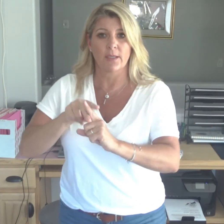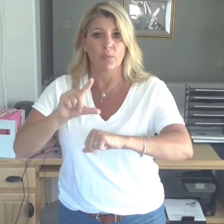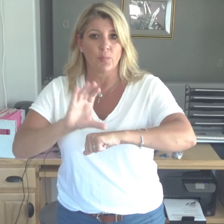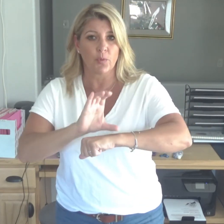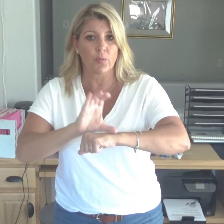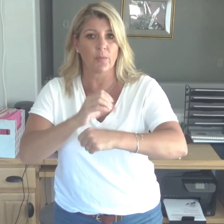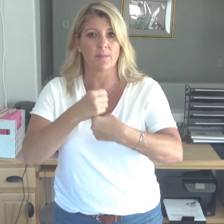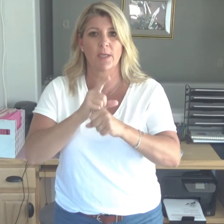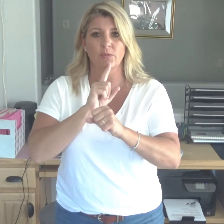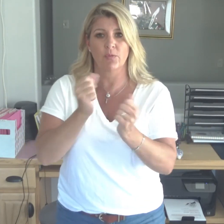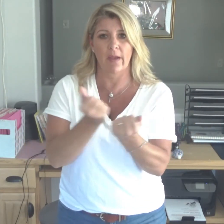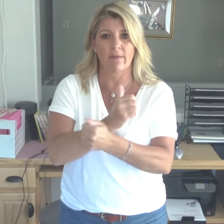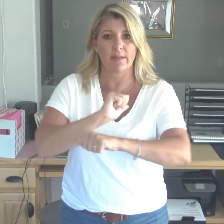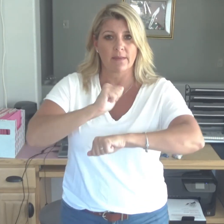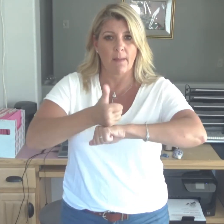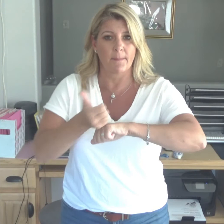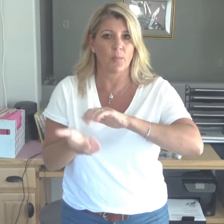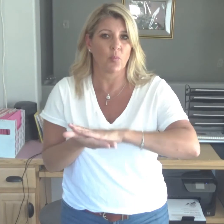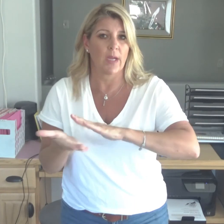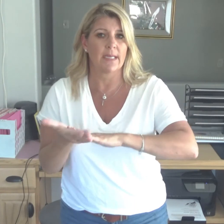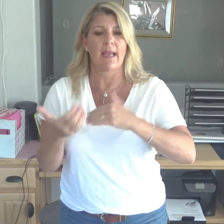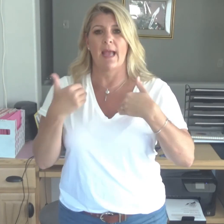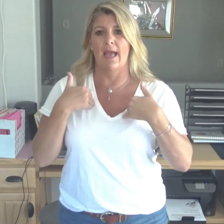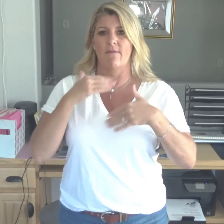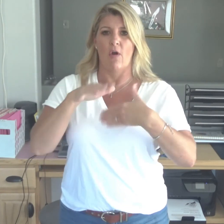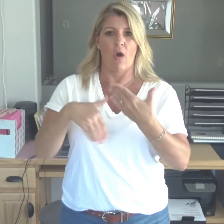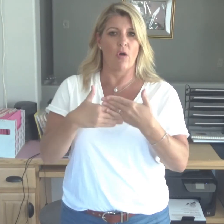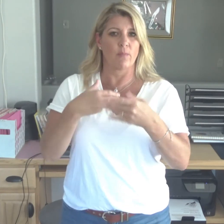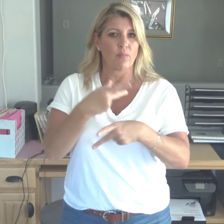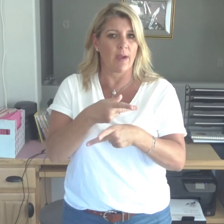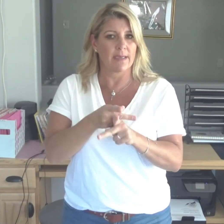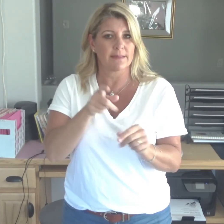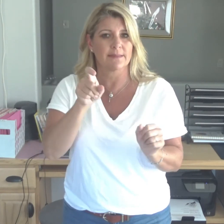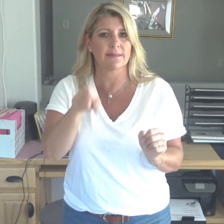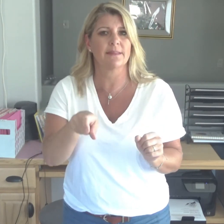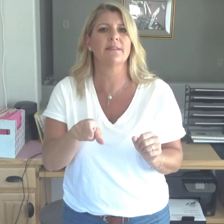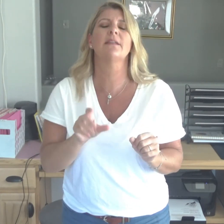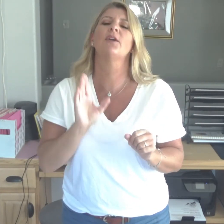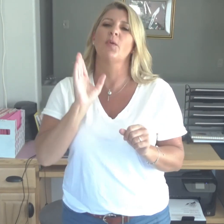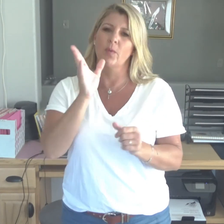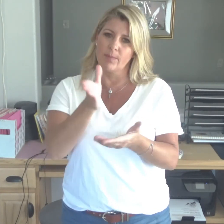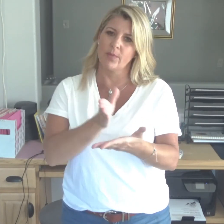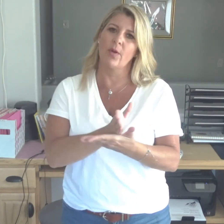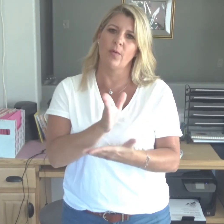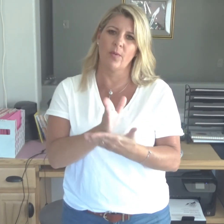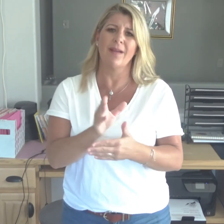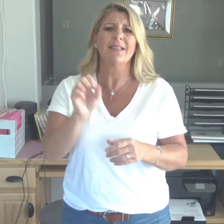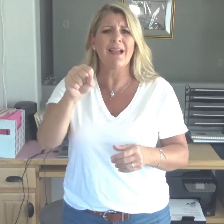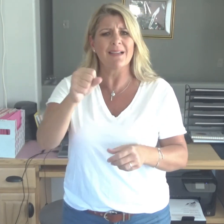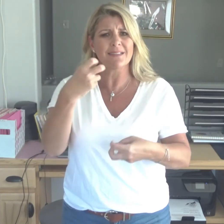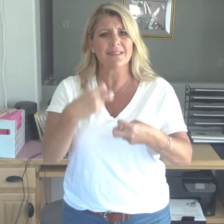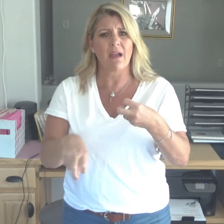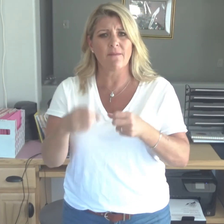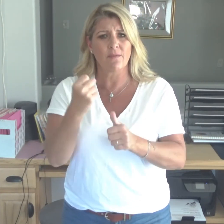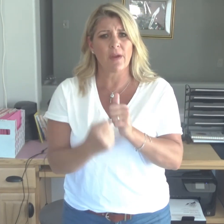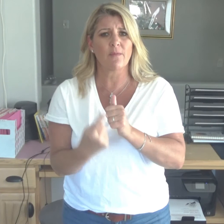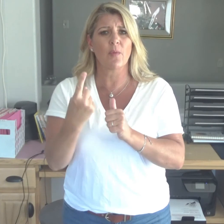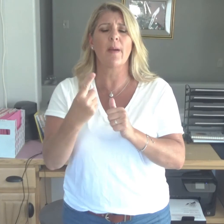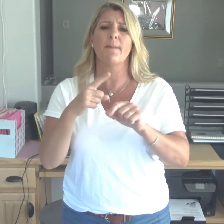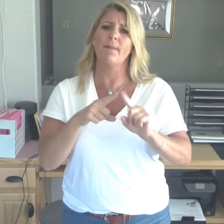this classroom ready for them. I had their computers plugged in. I had everything ready to go. I had all their tools that they need. And it's going to be all right. Yeah,